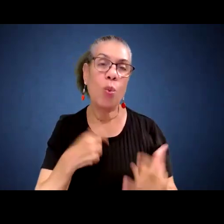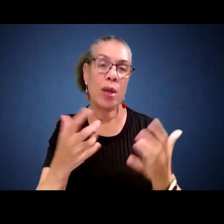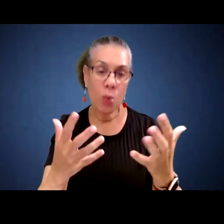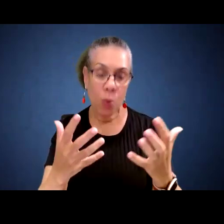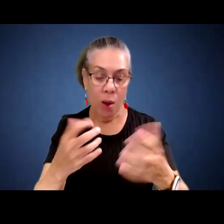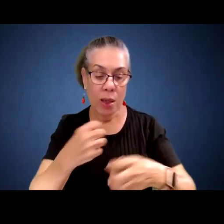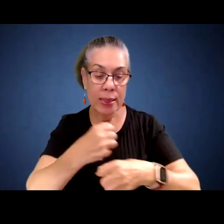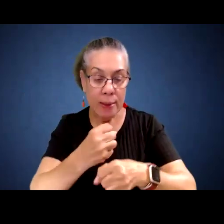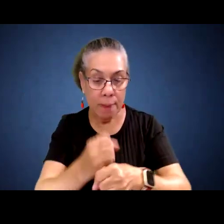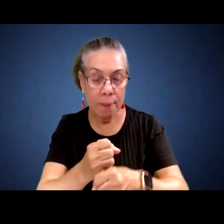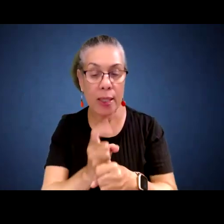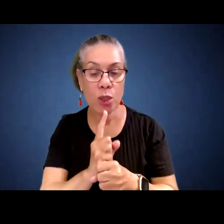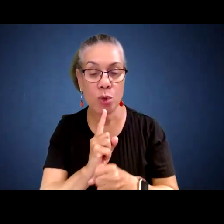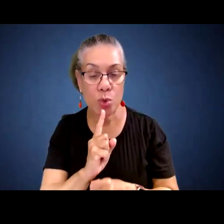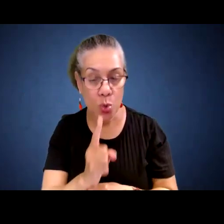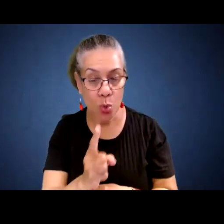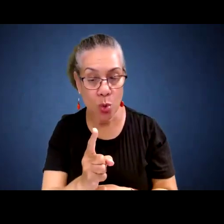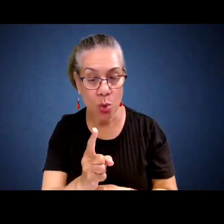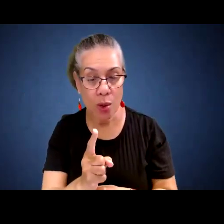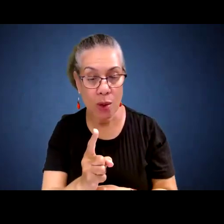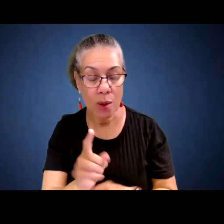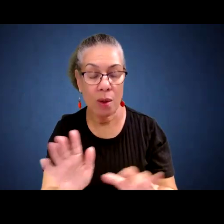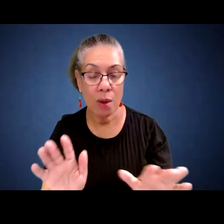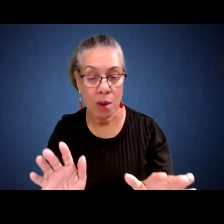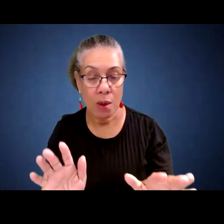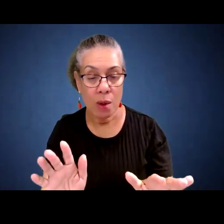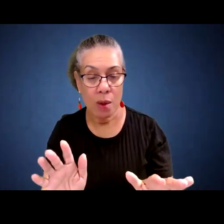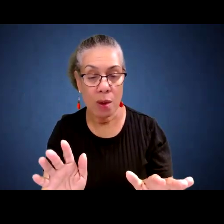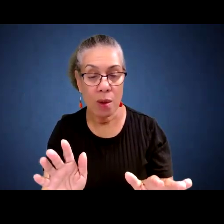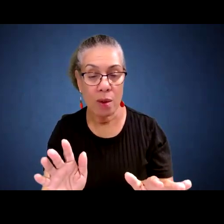because it requires